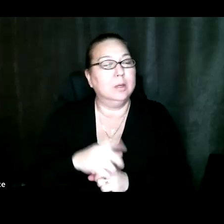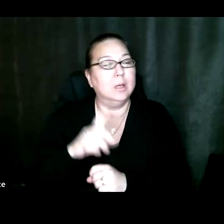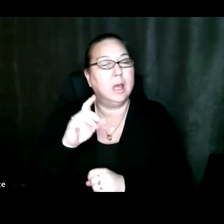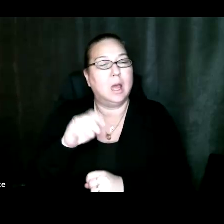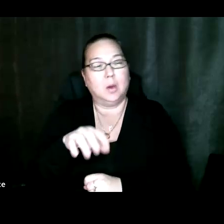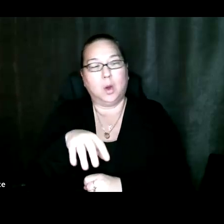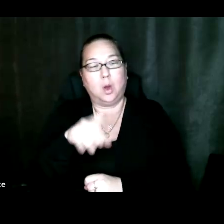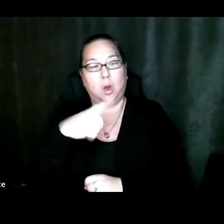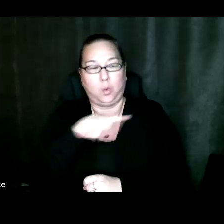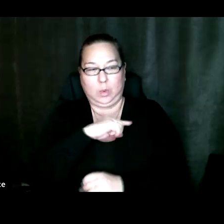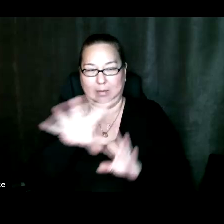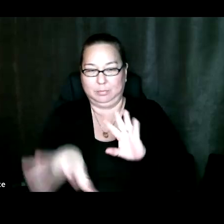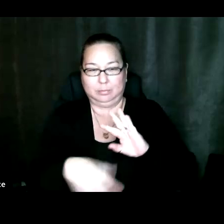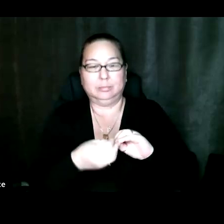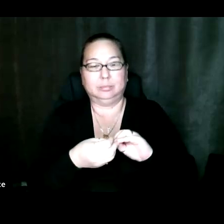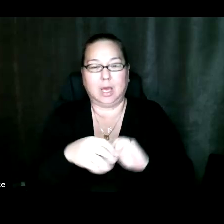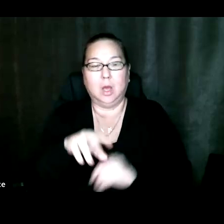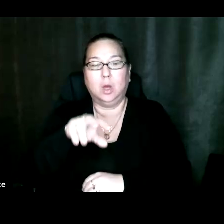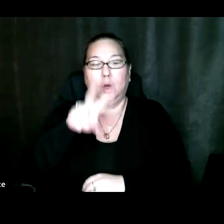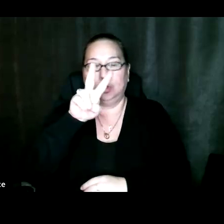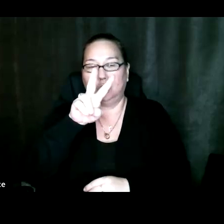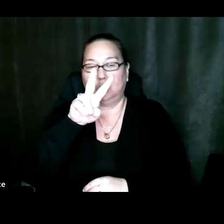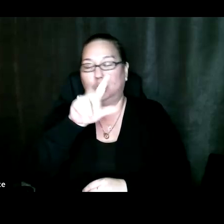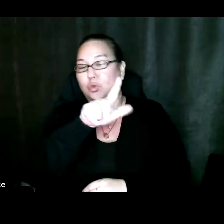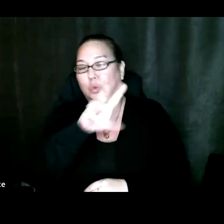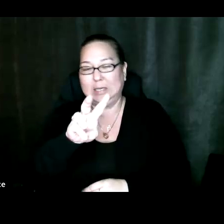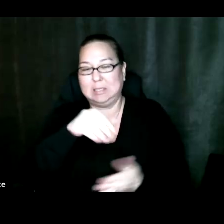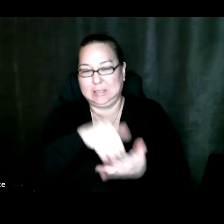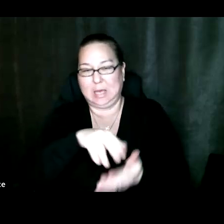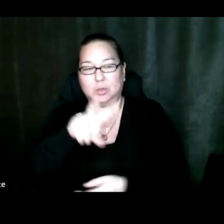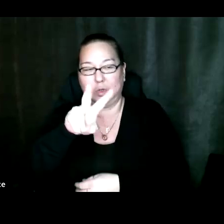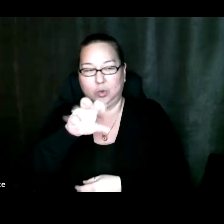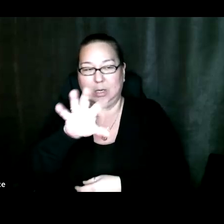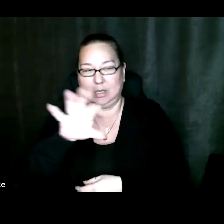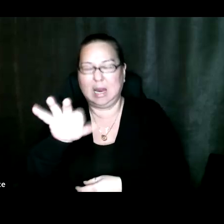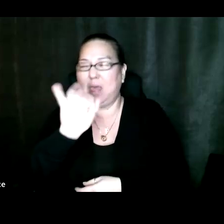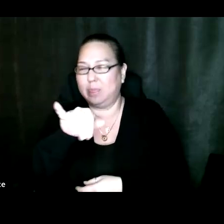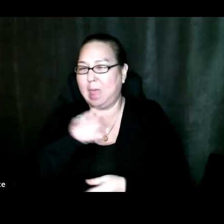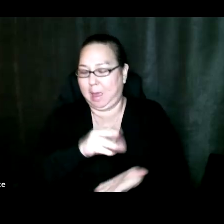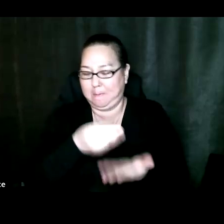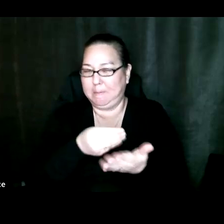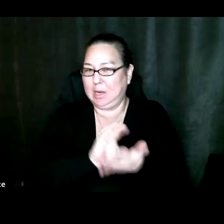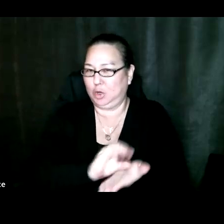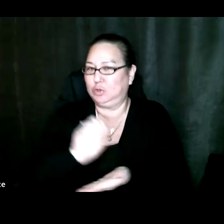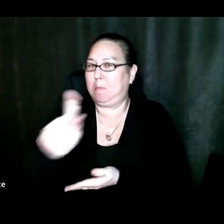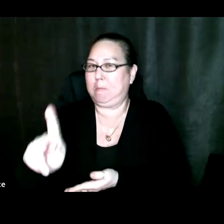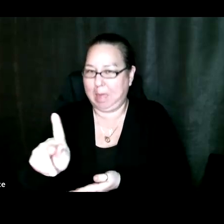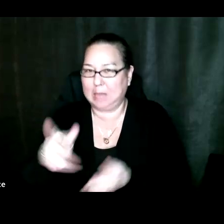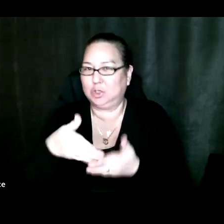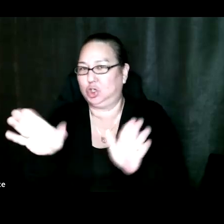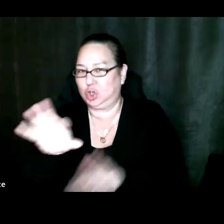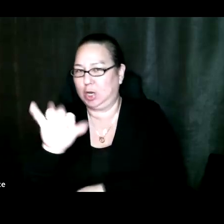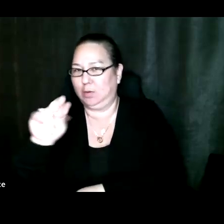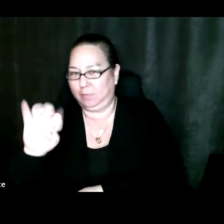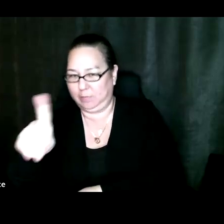$26,299. These dollars do get returned to the general fund for use by the city. We every year work to ensure that we